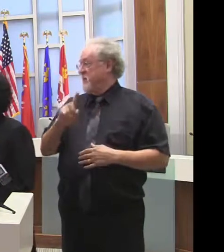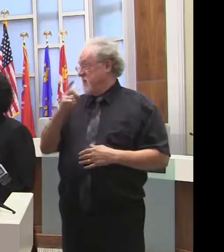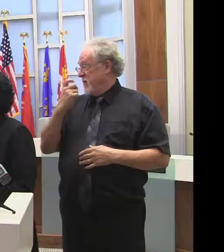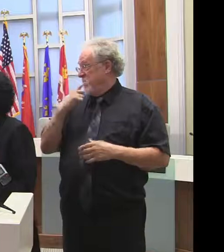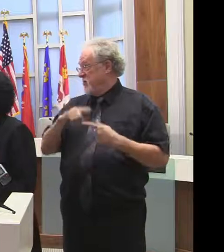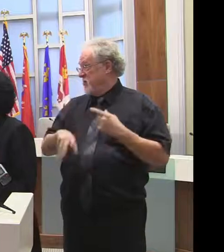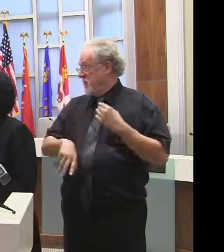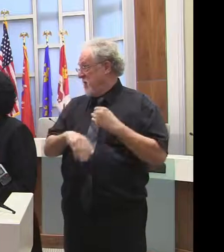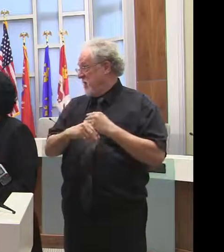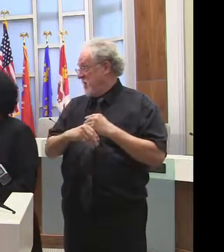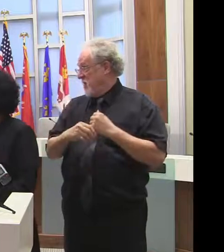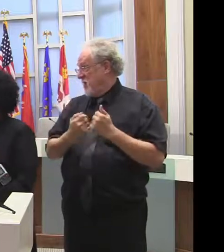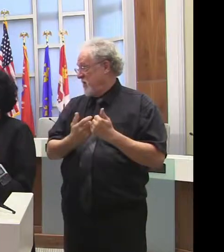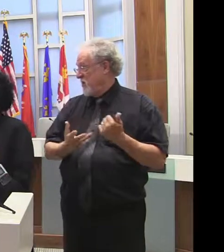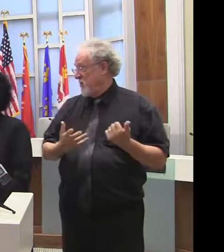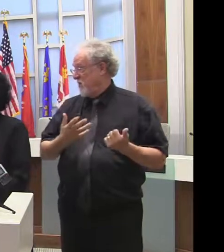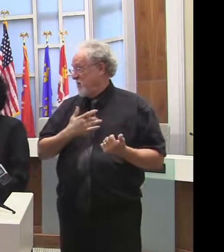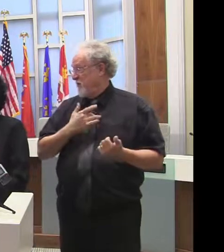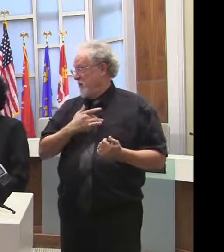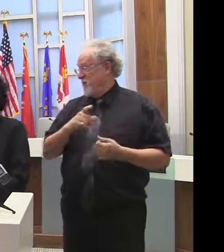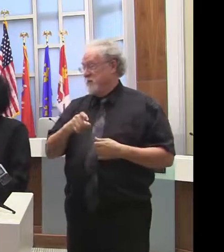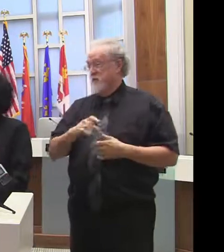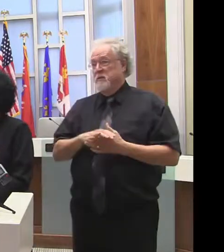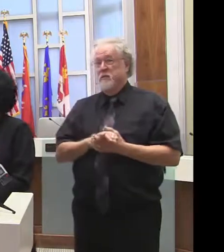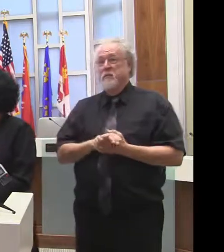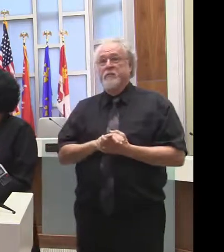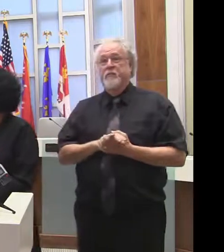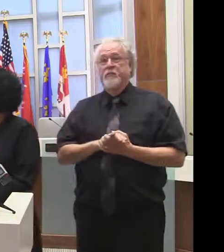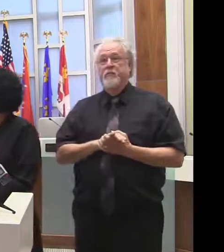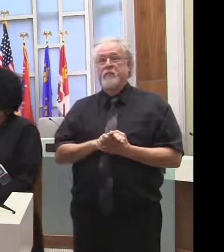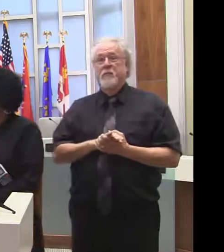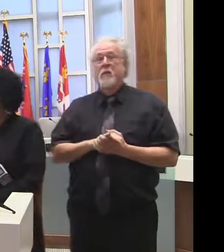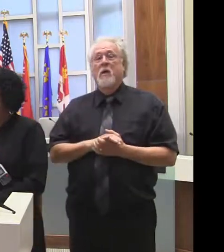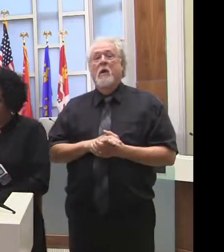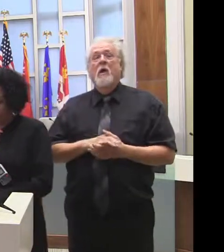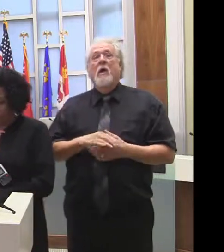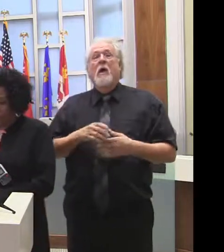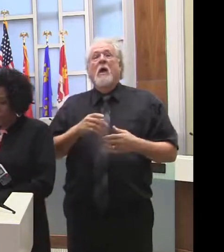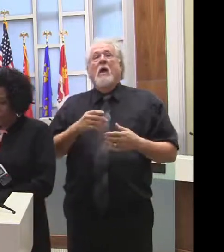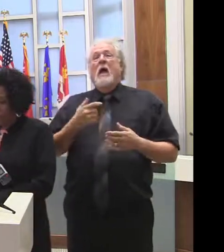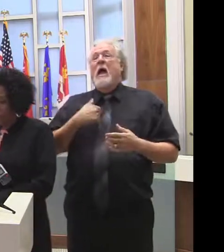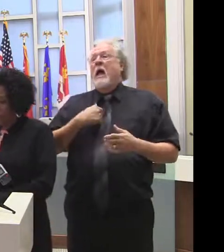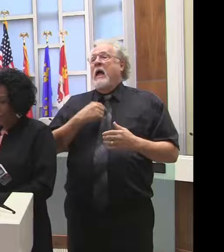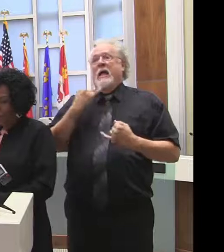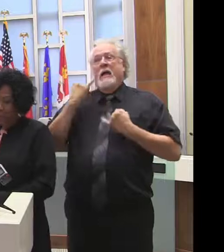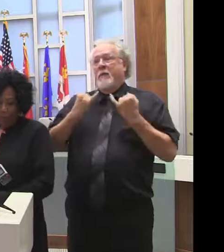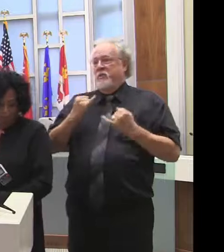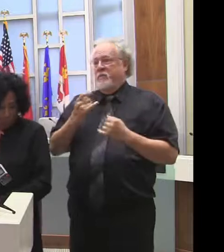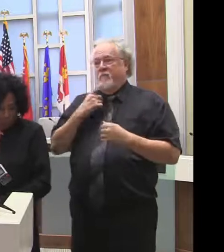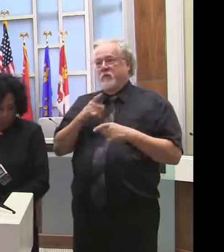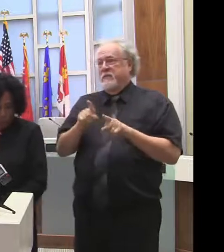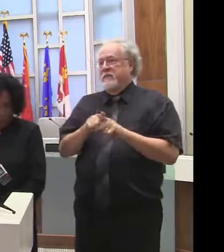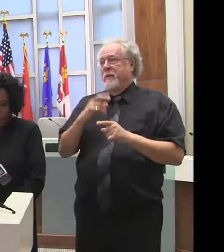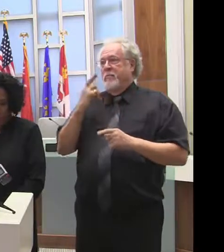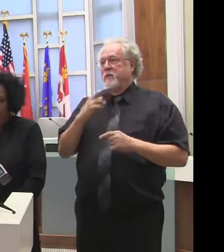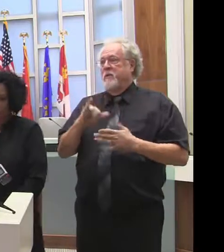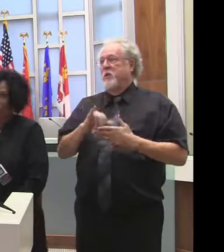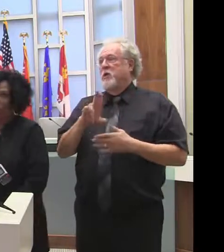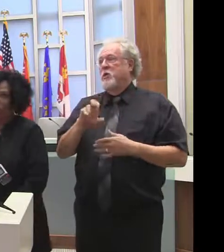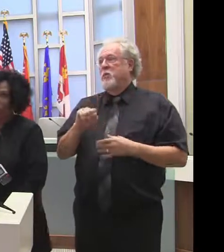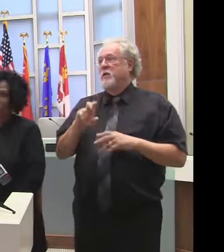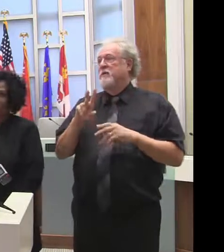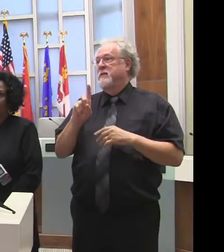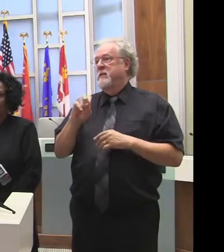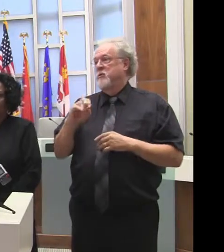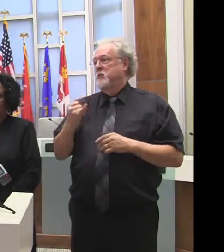governor to add anything he feels necessary towards that comment. Well, I can't imagine, for the same reasons that the U.S. Department of